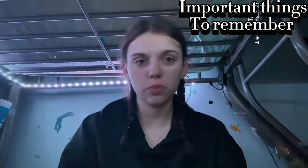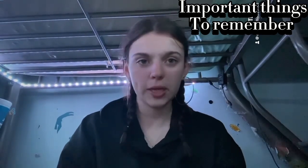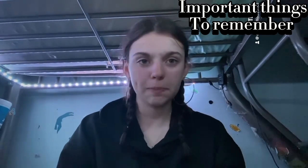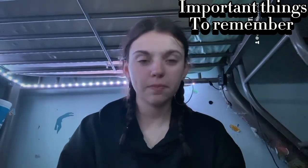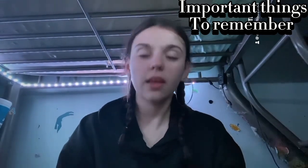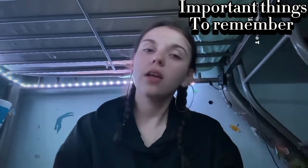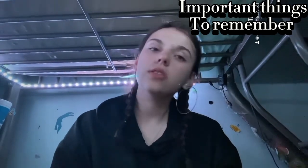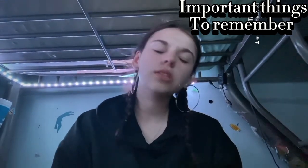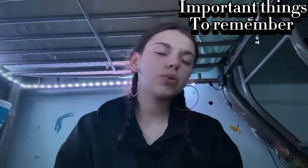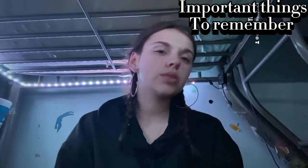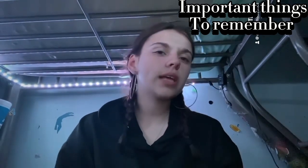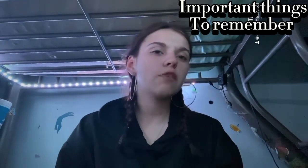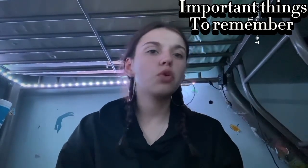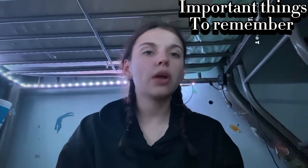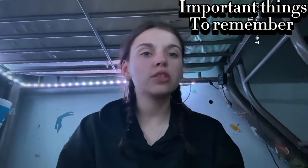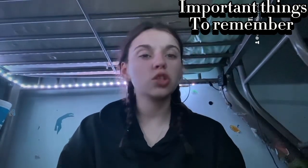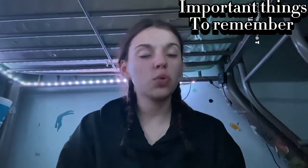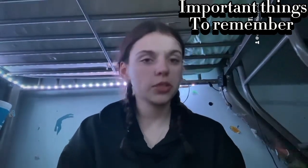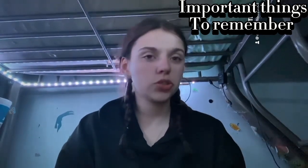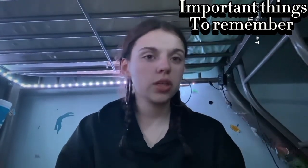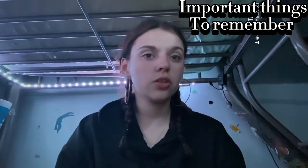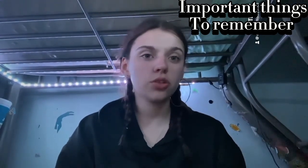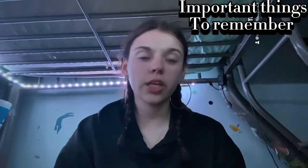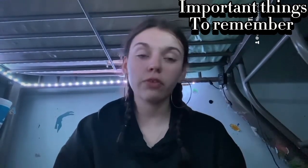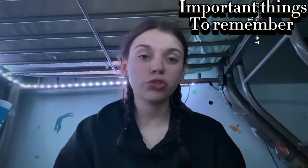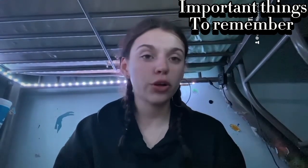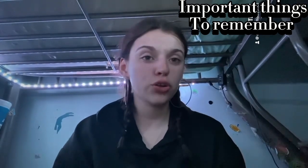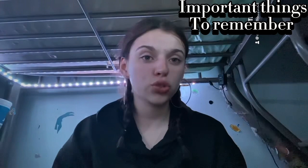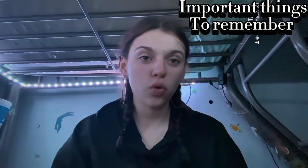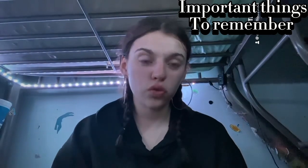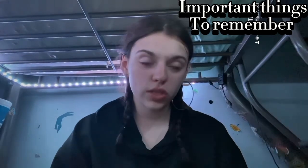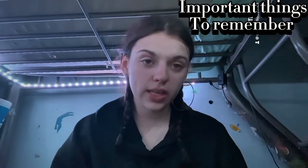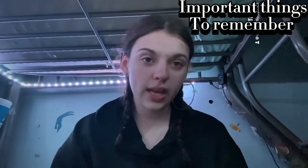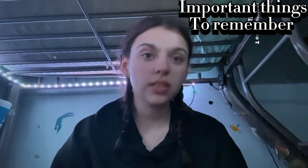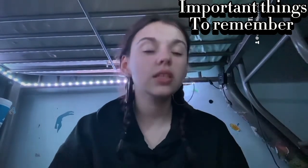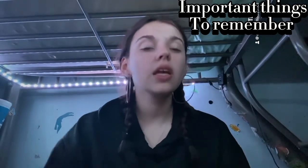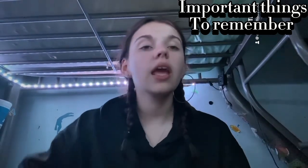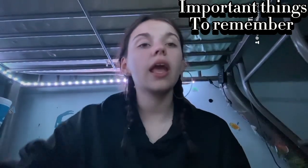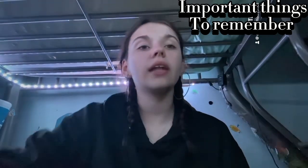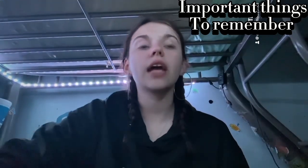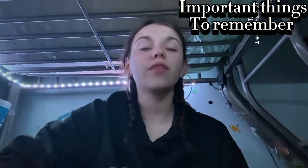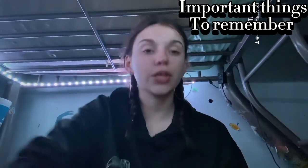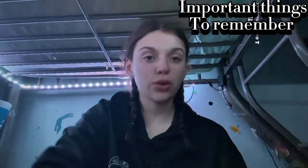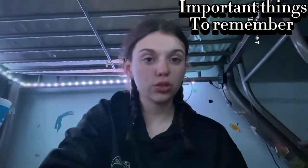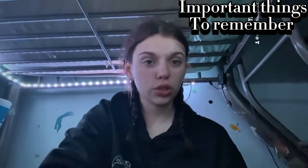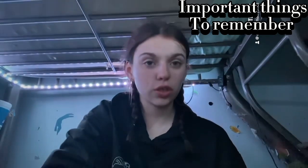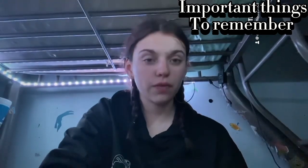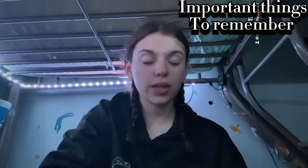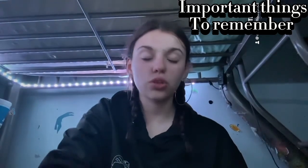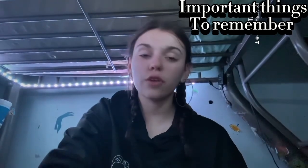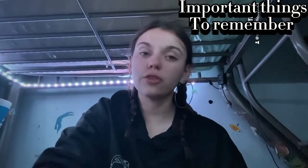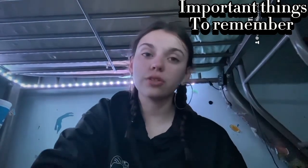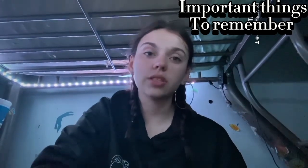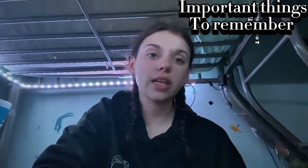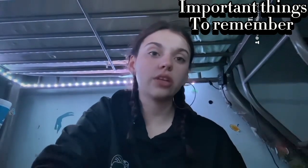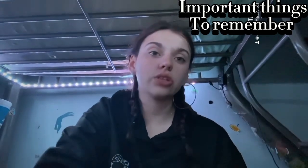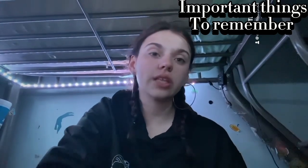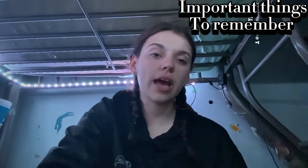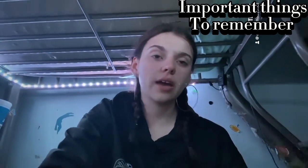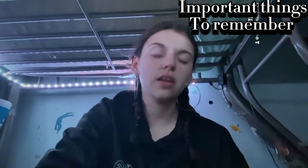mean. So say if you were asking a question, give a shrug of your shoulders at the end and have a curious look on your face. Or if you're saying you're sad,